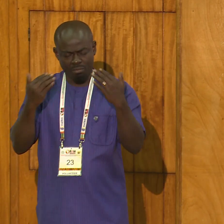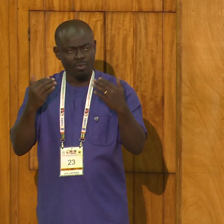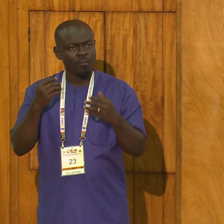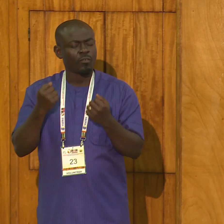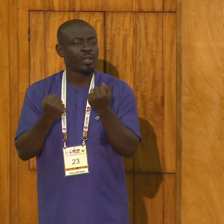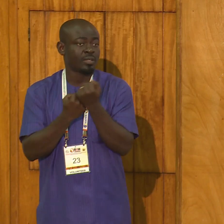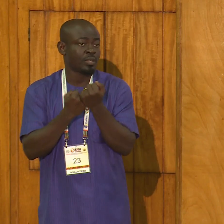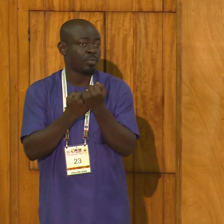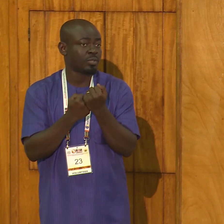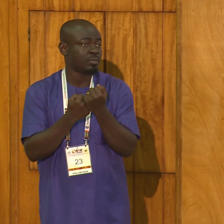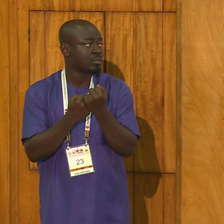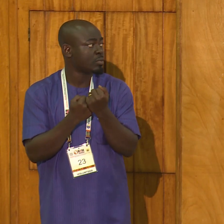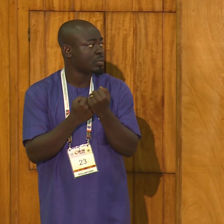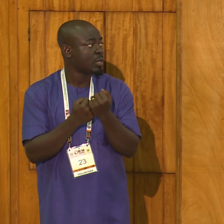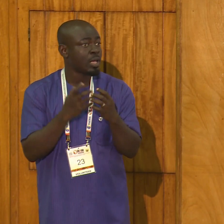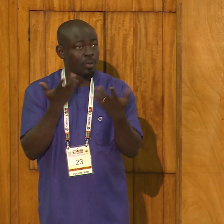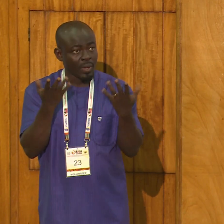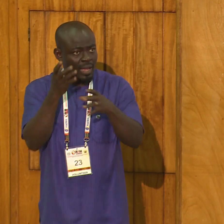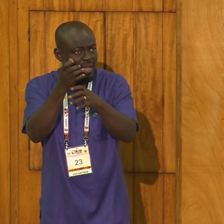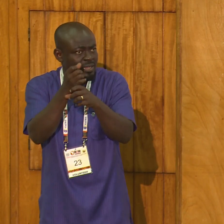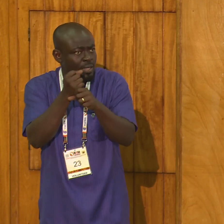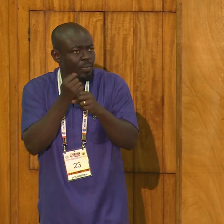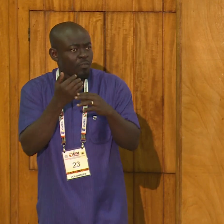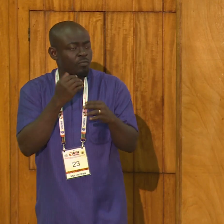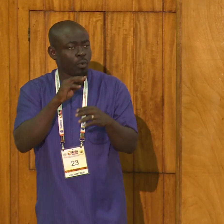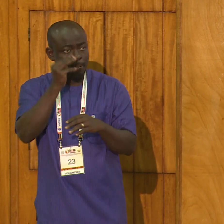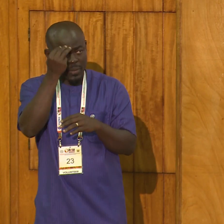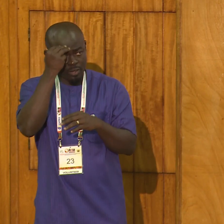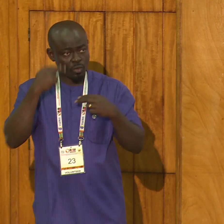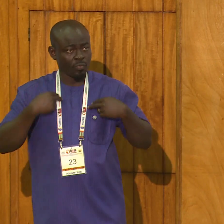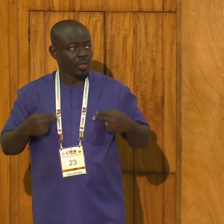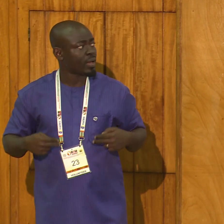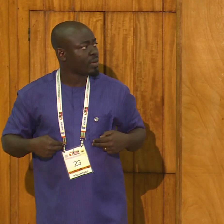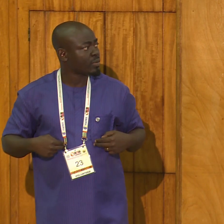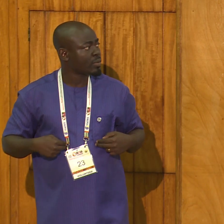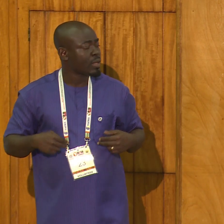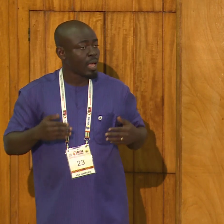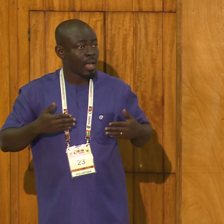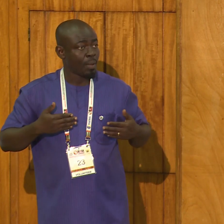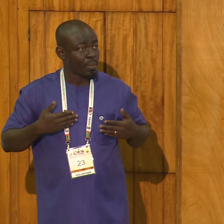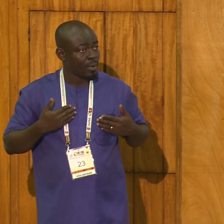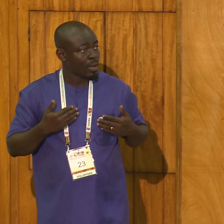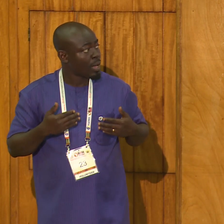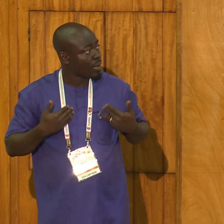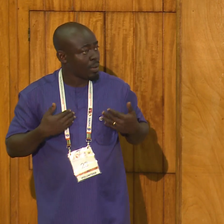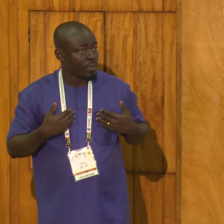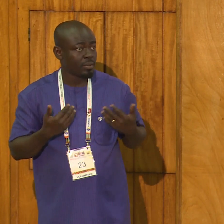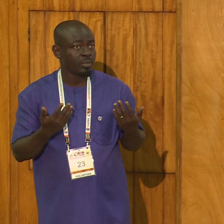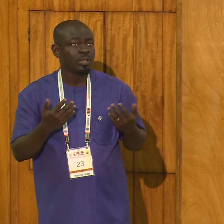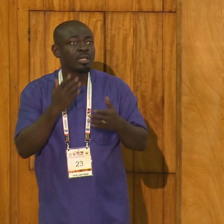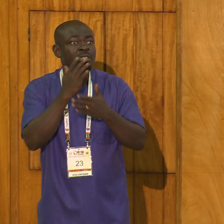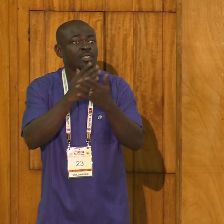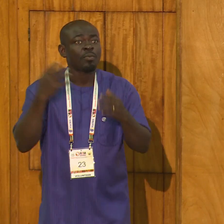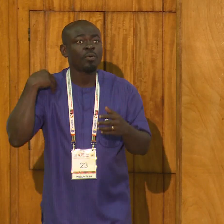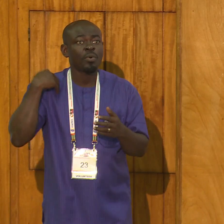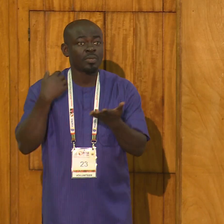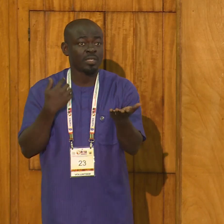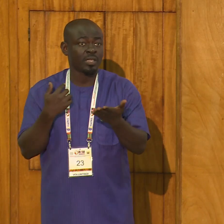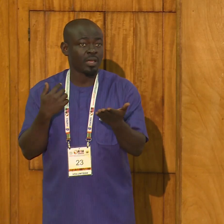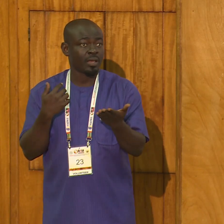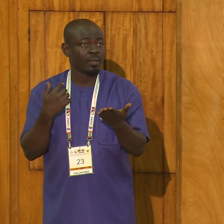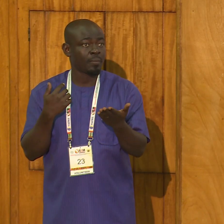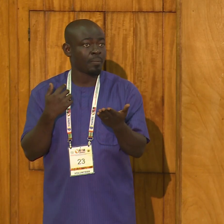we continuously get support from Ministry of Health and Childcare. I'm happy some of the bosses from Ministry of Health and Childcare came after